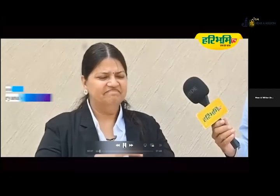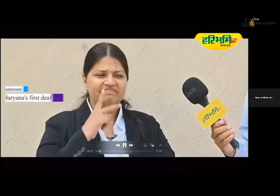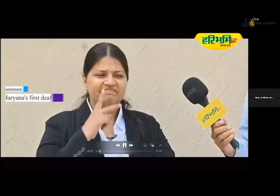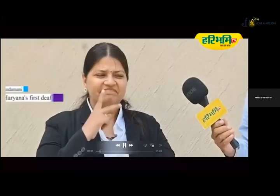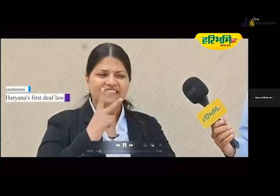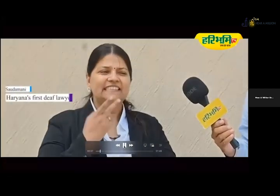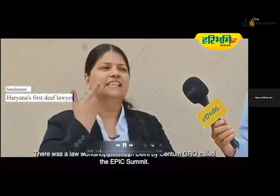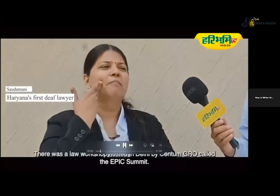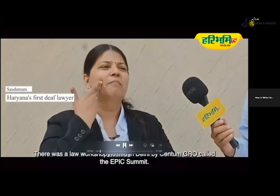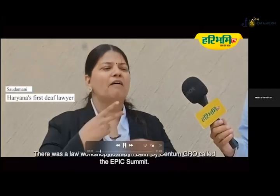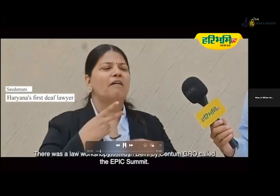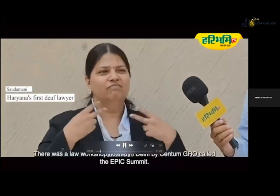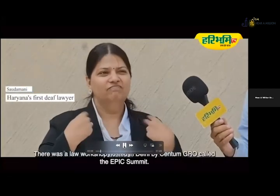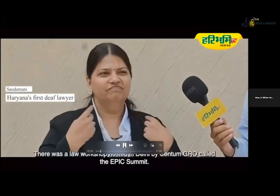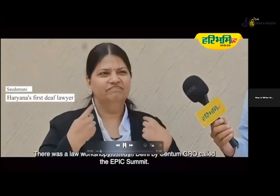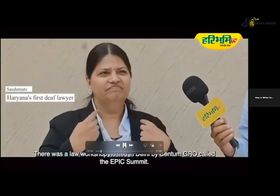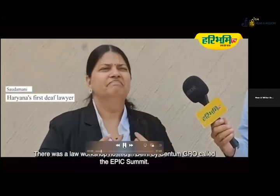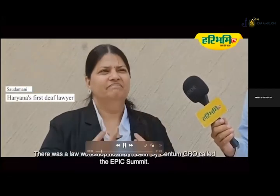Sorry.